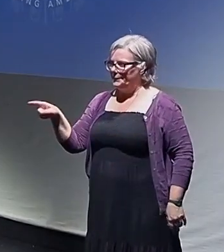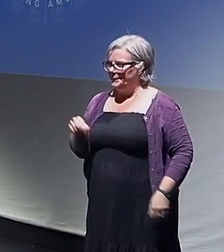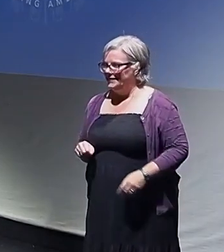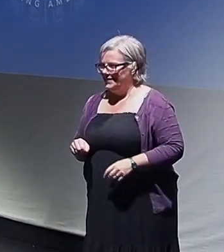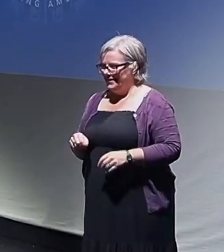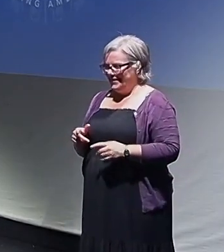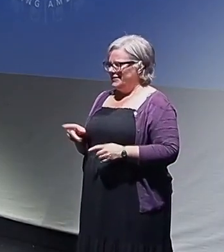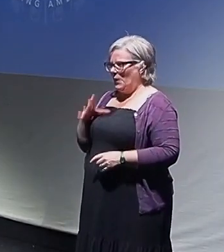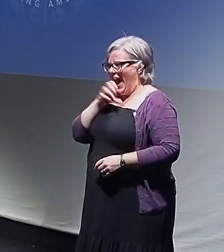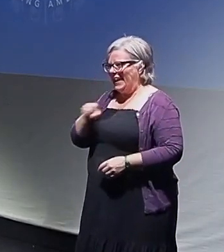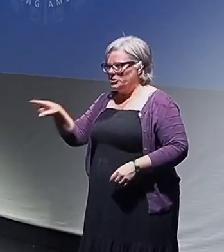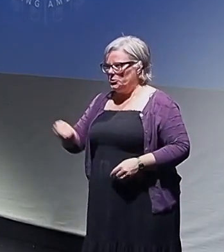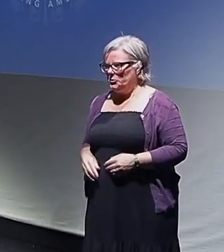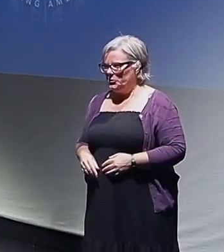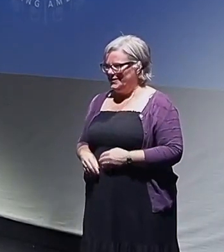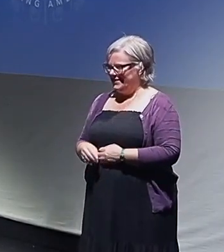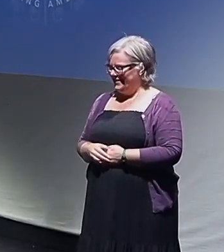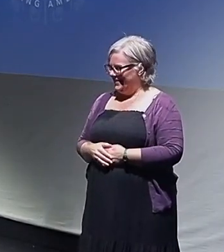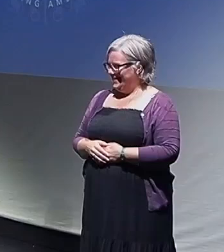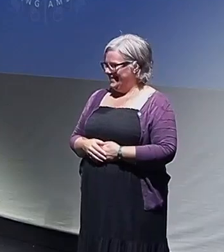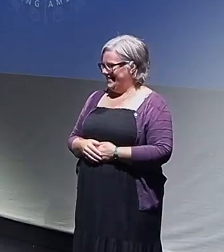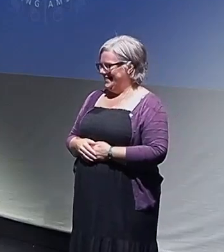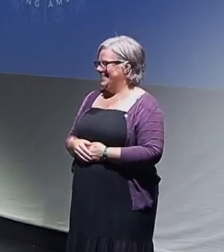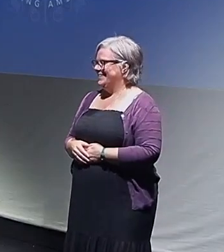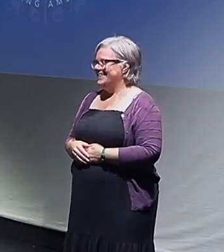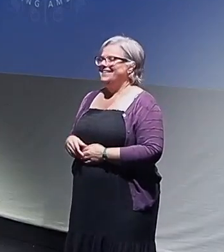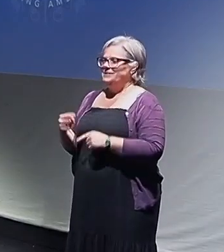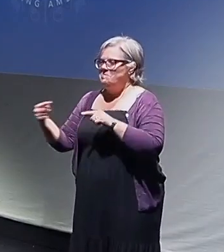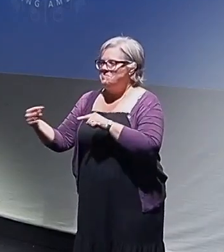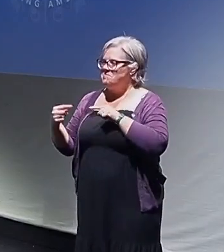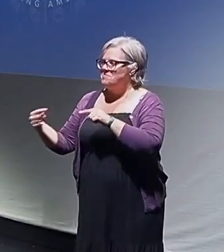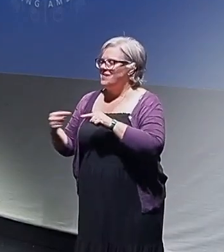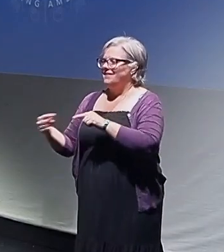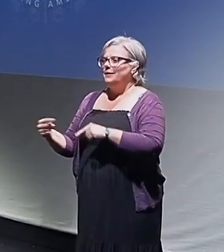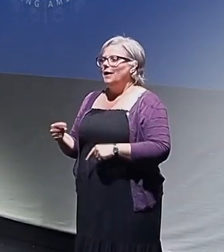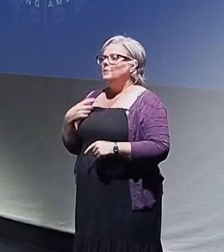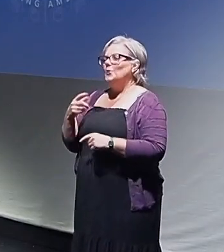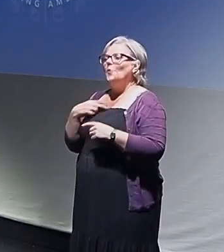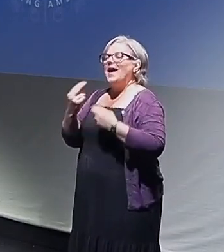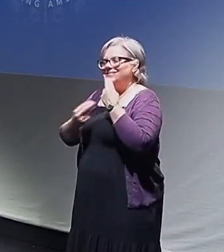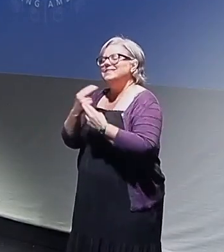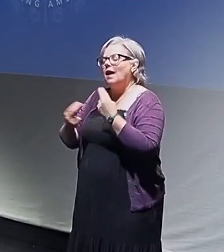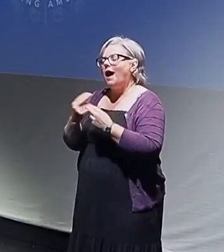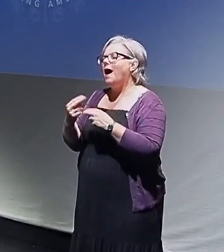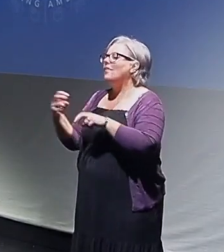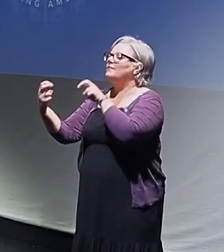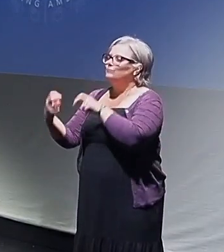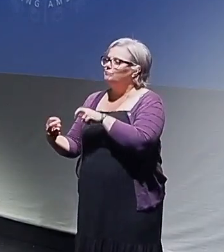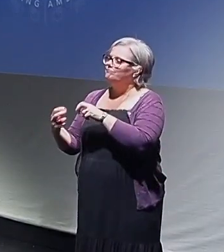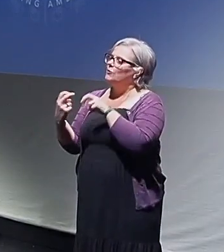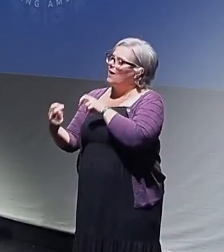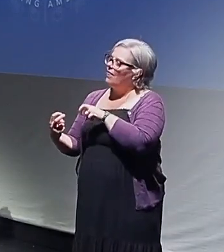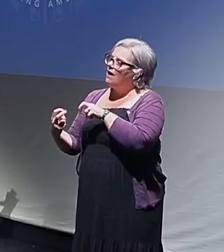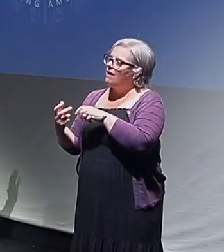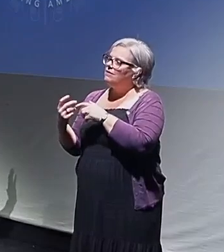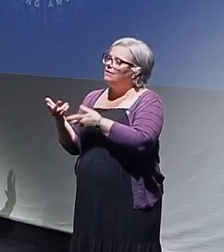like, "I hate you." And then, but we sat, there was dinner, and then we sat together afterwards. And